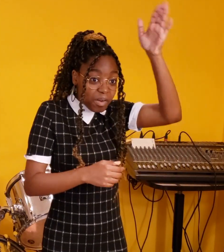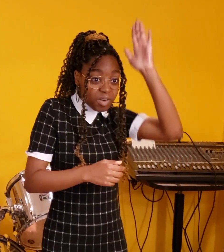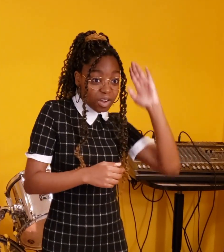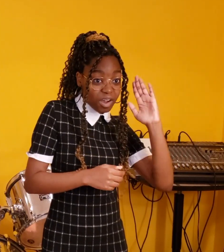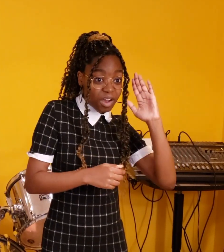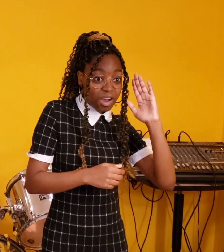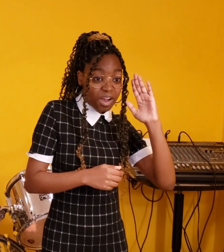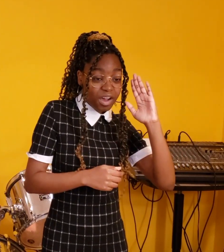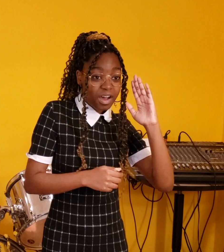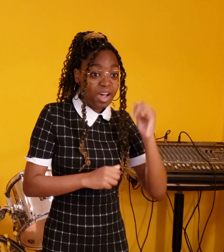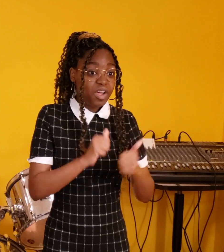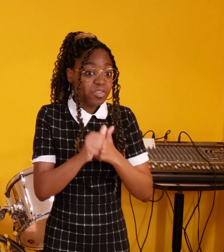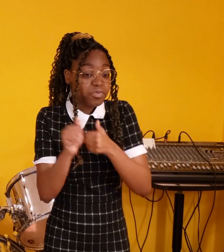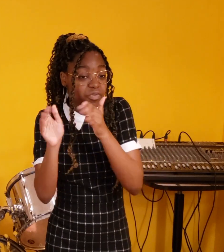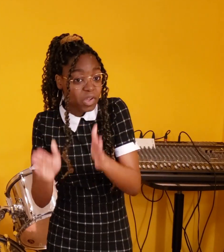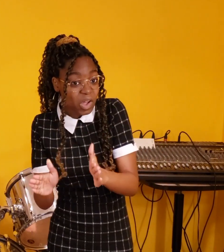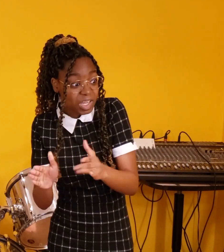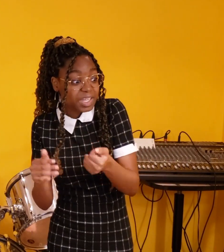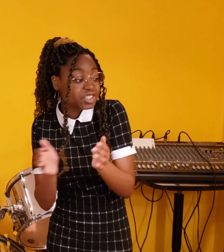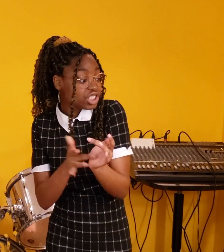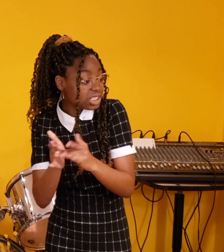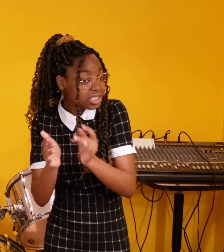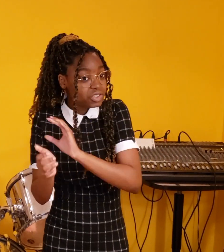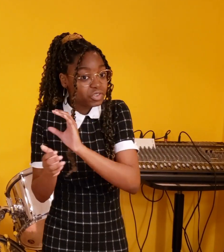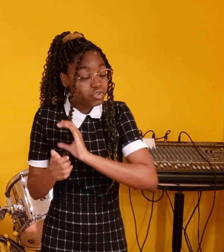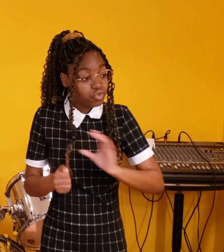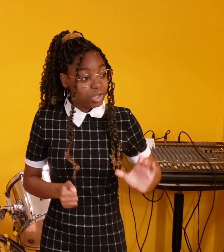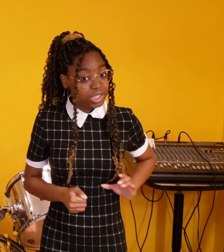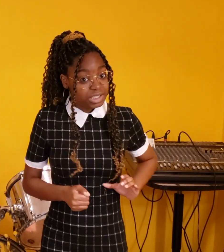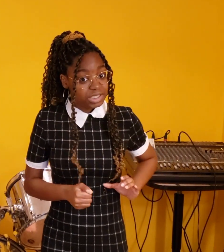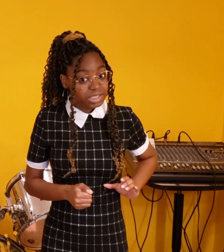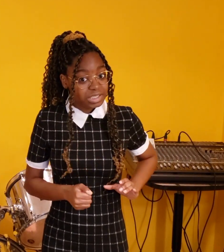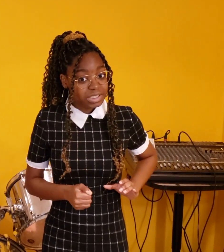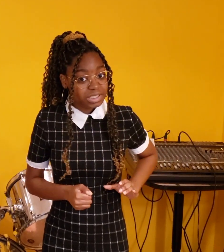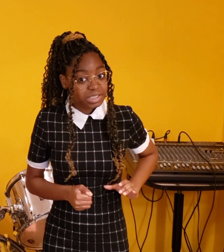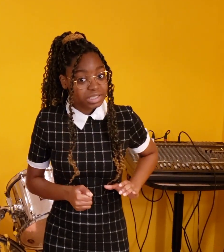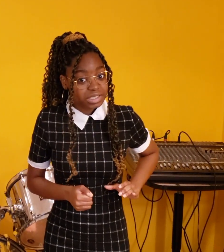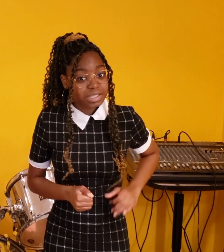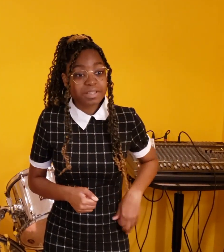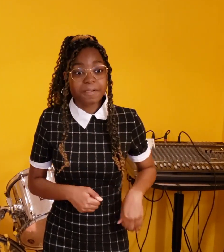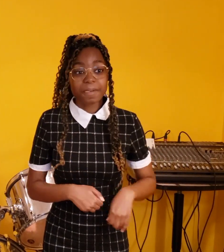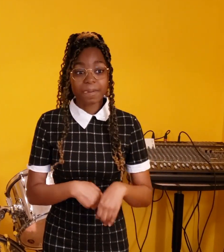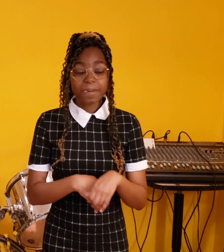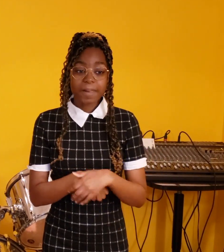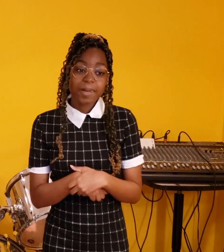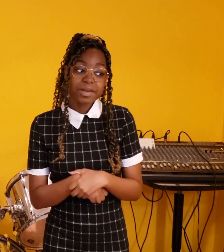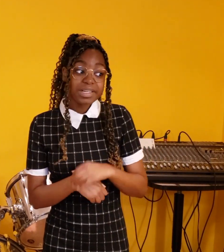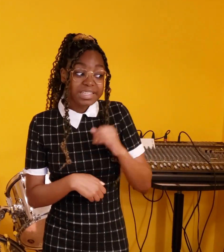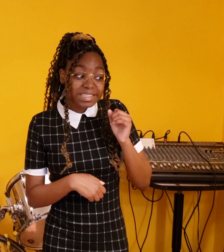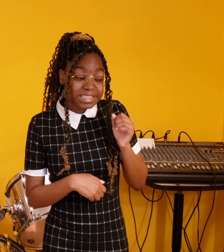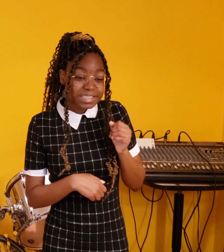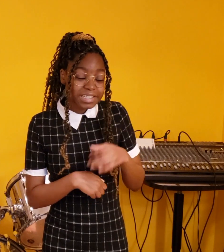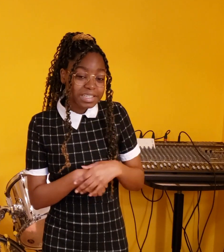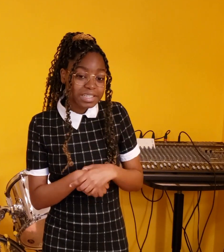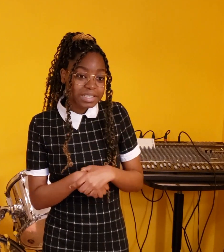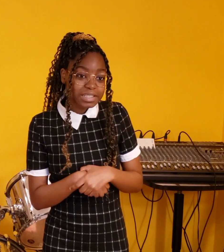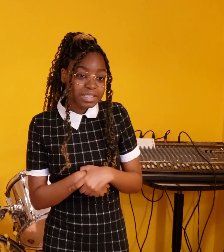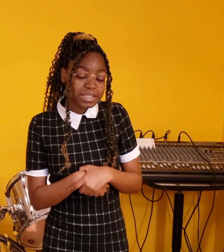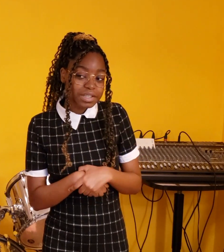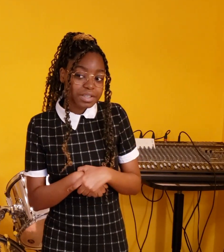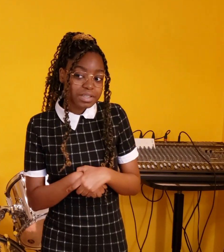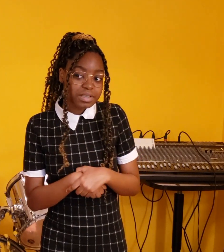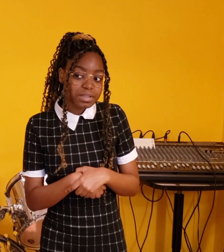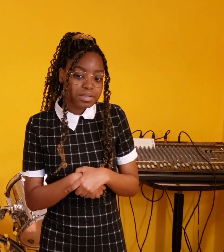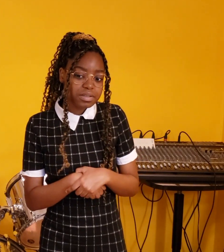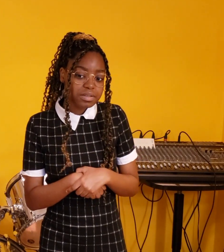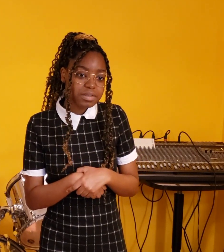Christ, according to the faith of God's elect and the acknowledging of the truth, which is after godliness,